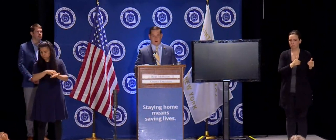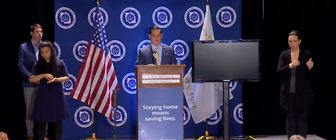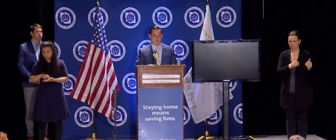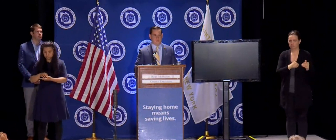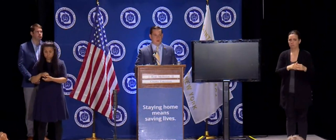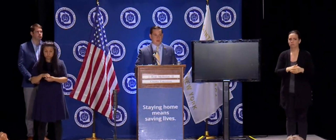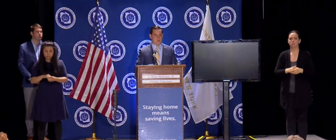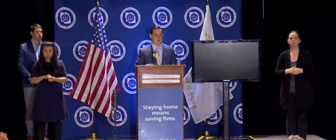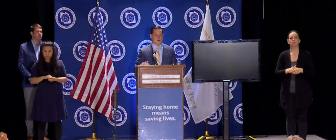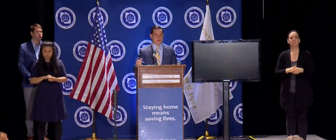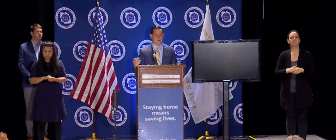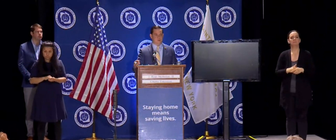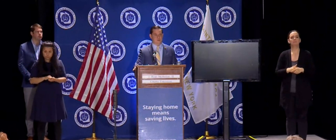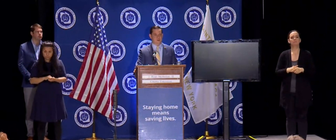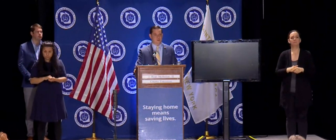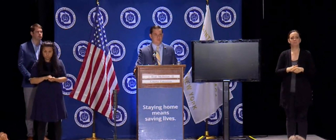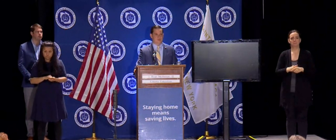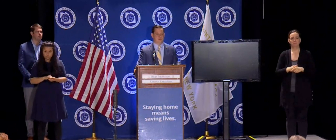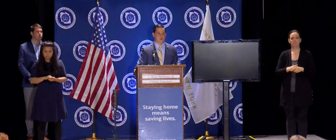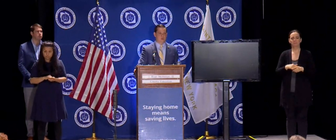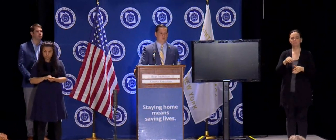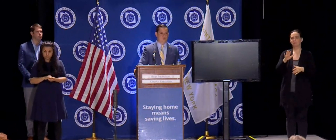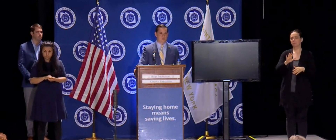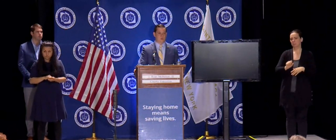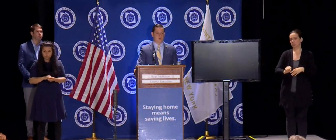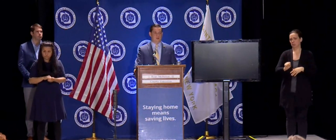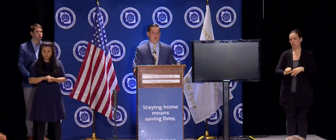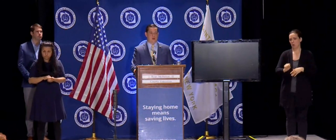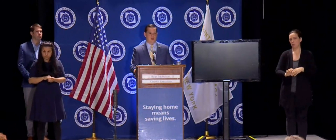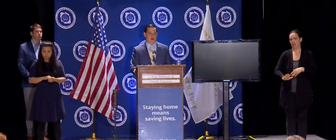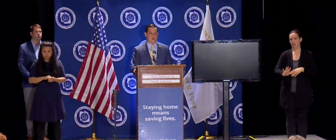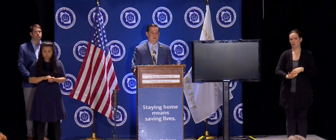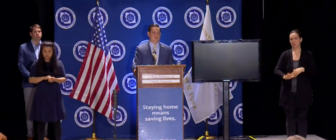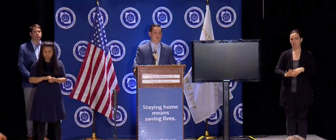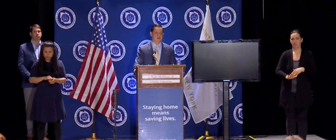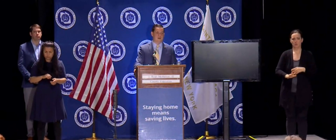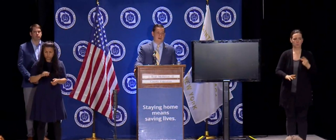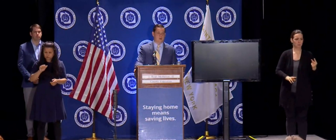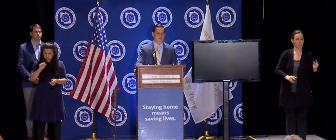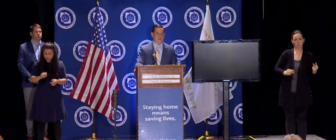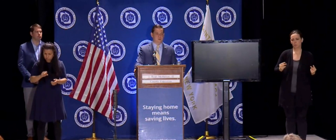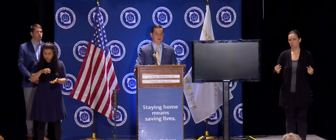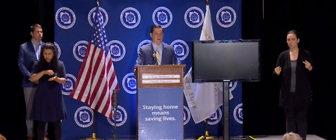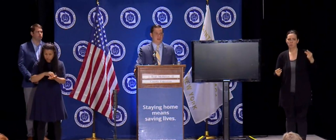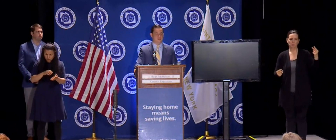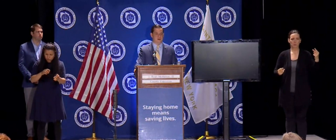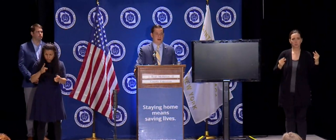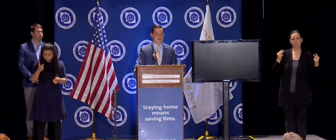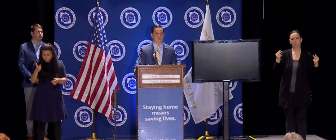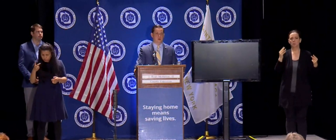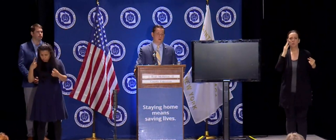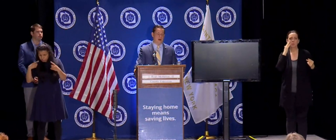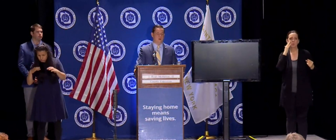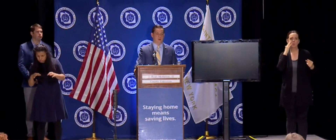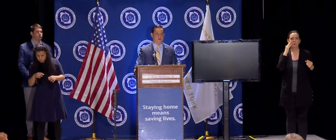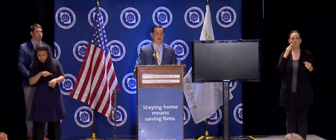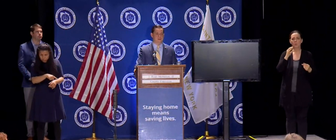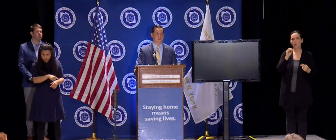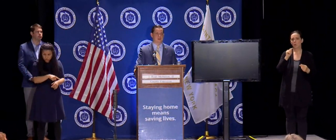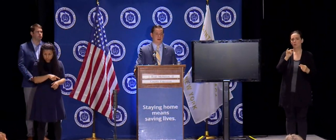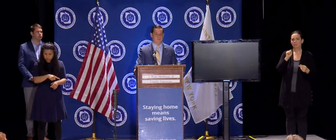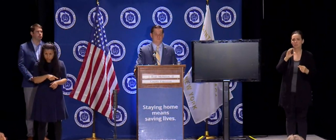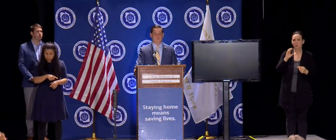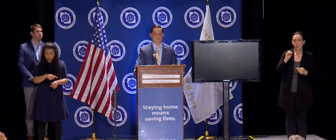I don't know enough about what's going on in the southern towns. There's a 2-2-2. I don't know if that's really the case or not. So we're going to go down and we're